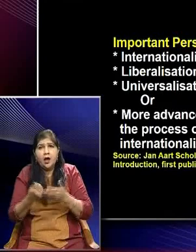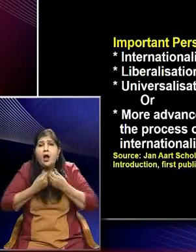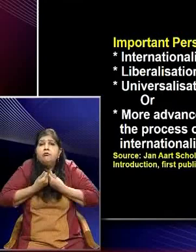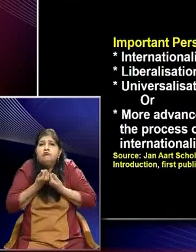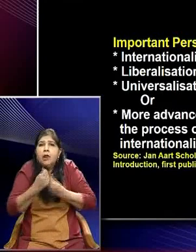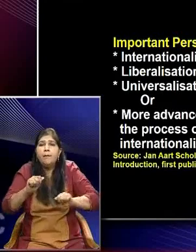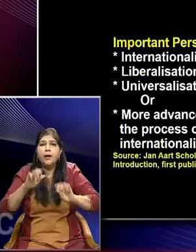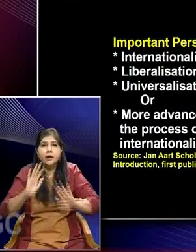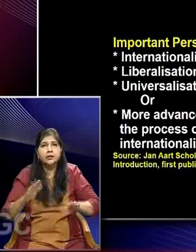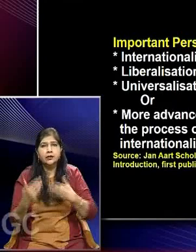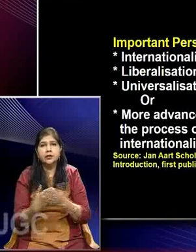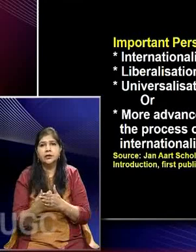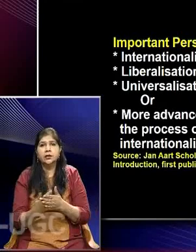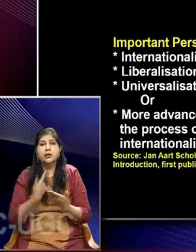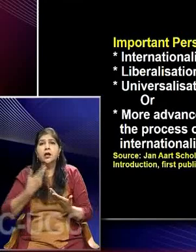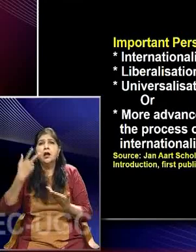liberalization,